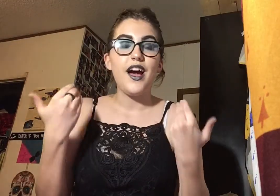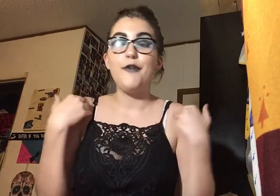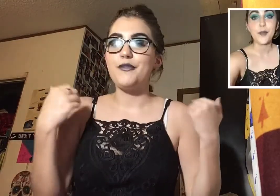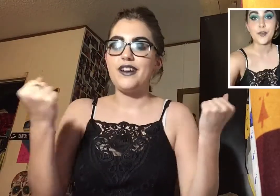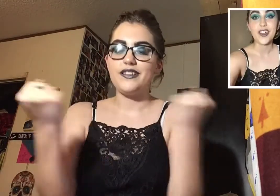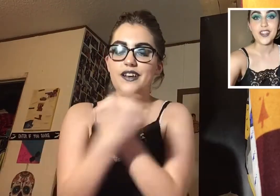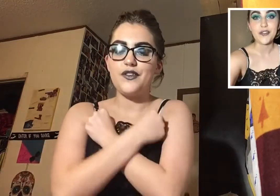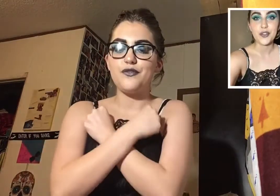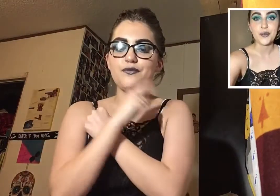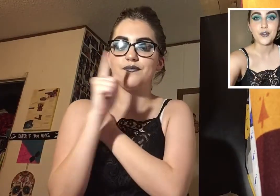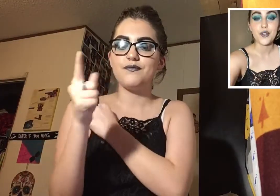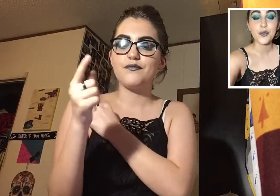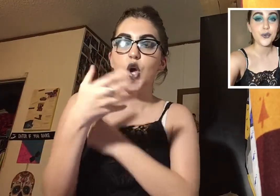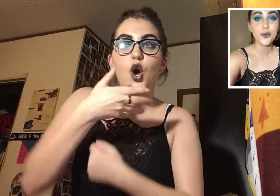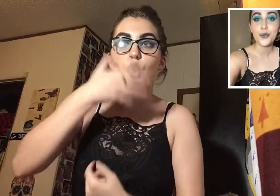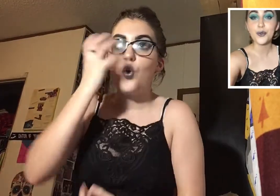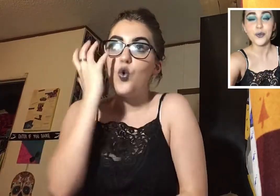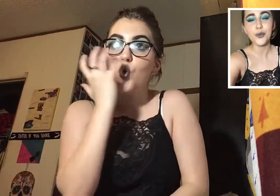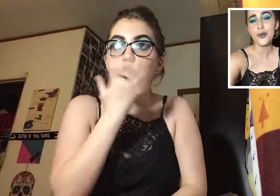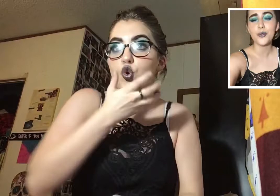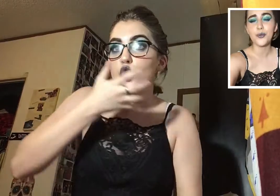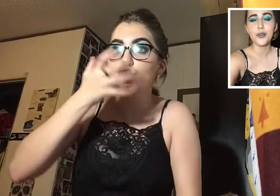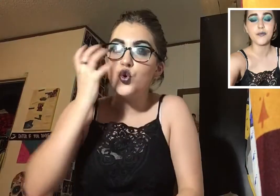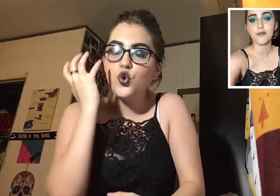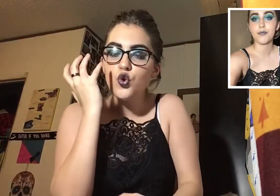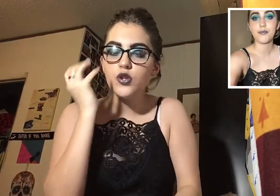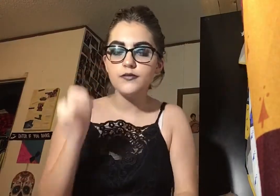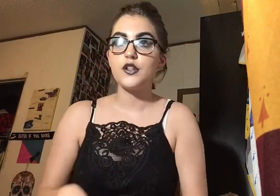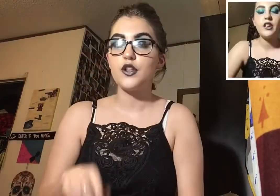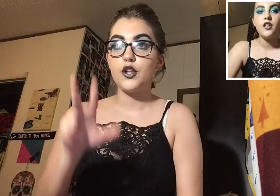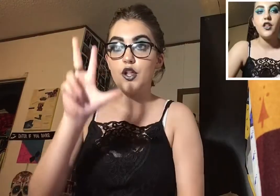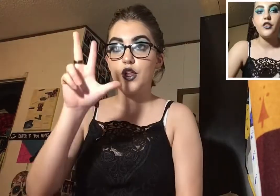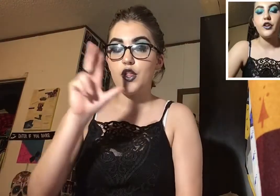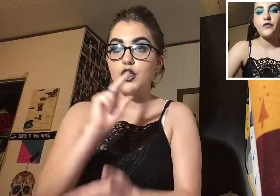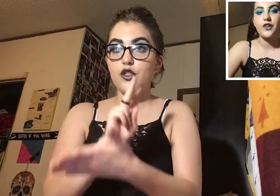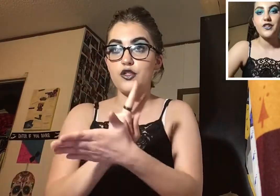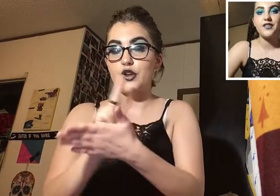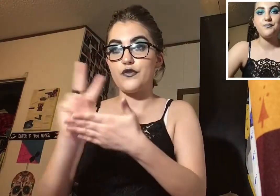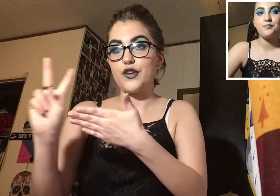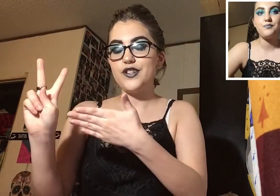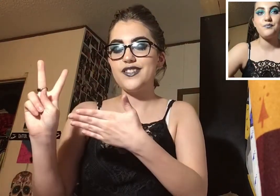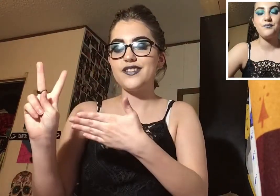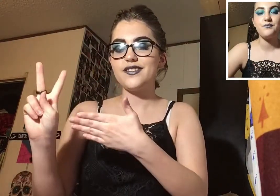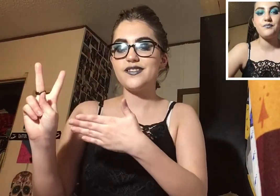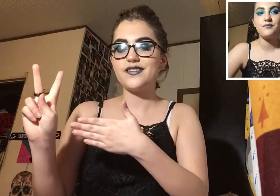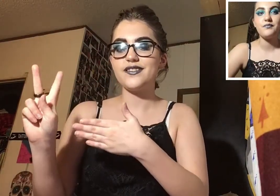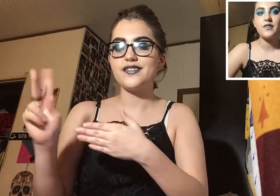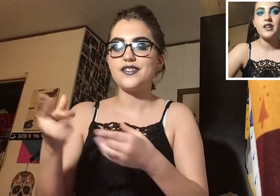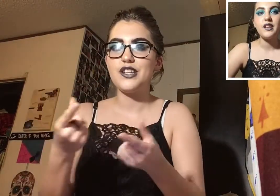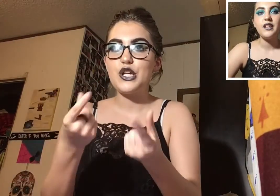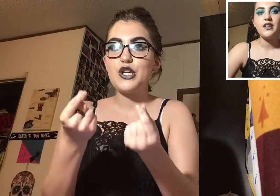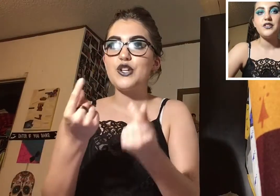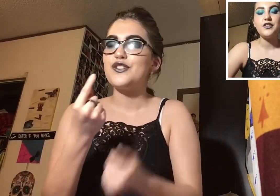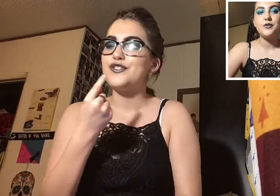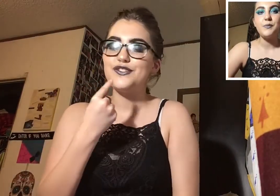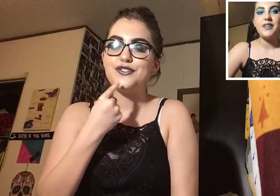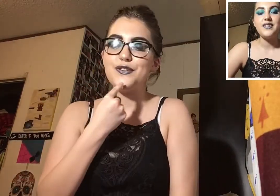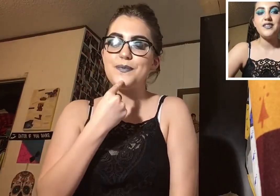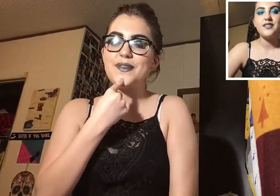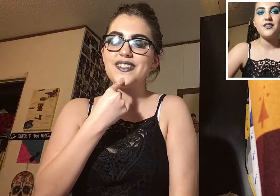I'm gonna love you. Hoo, hoo, hoo. Third verse. Do you miss